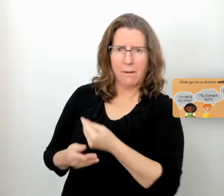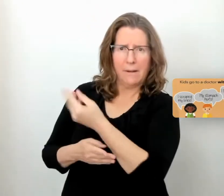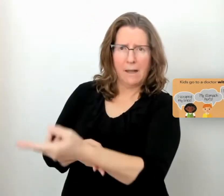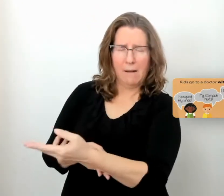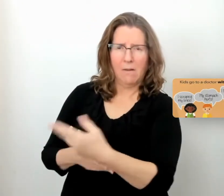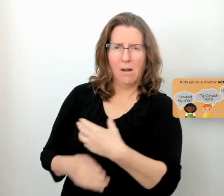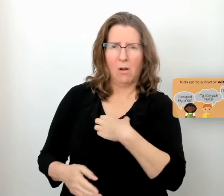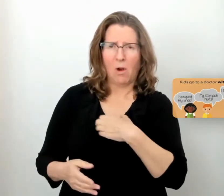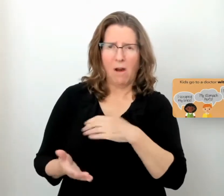medicine"?